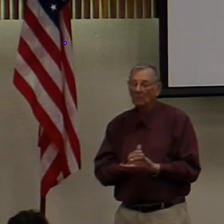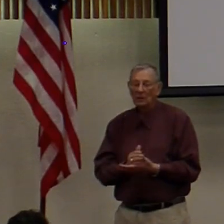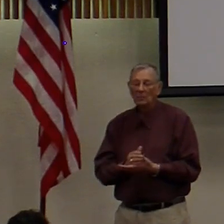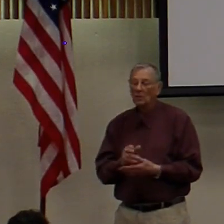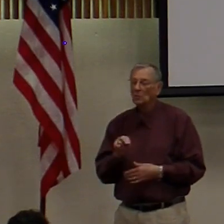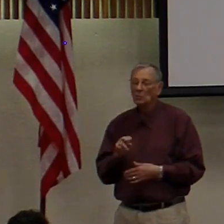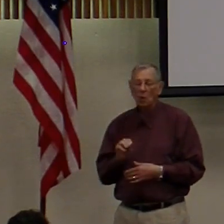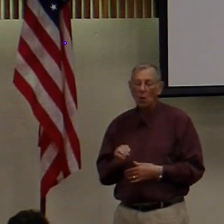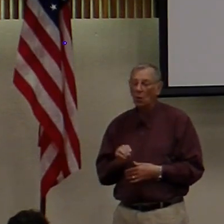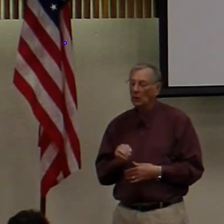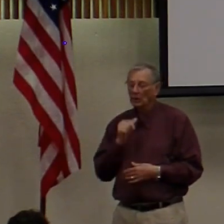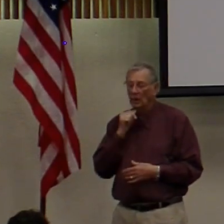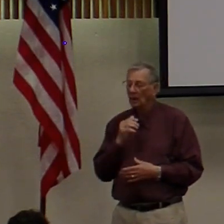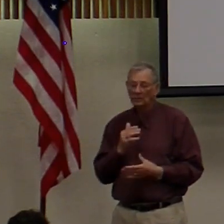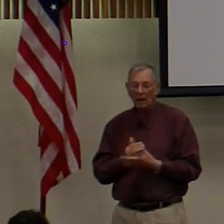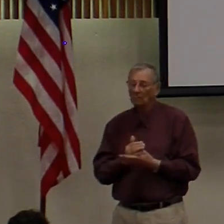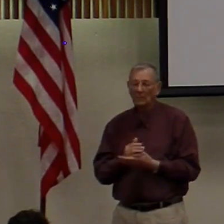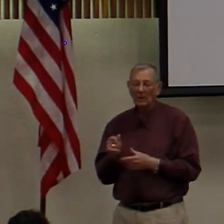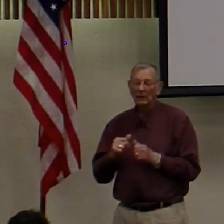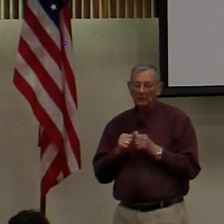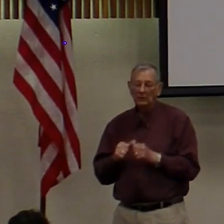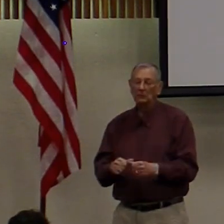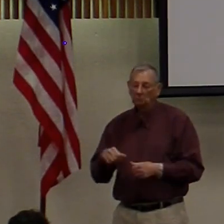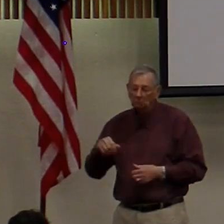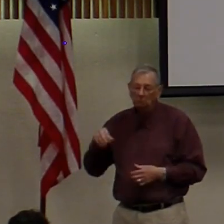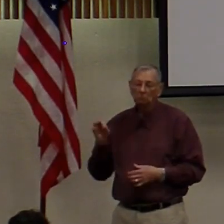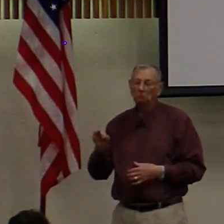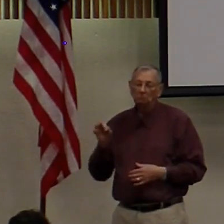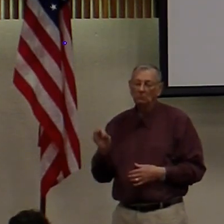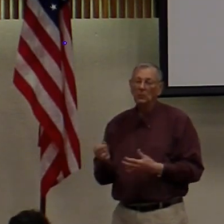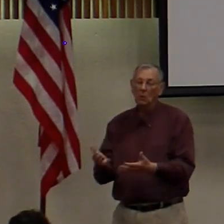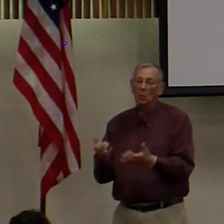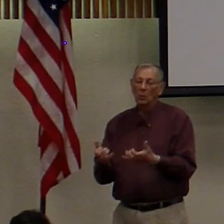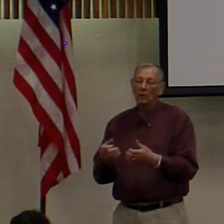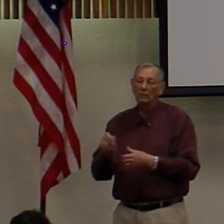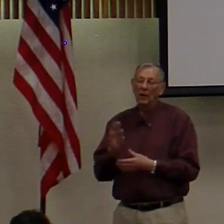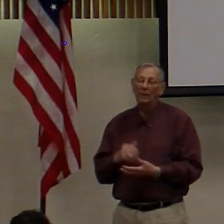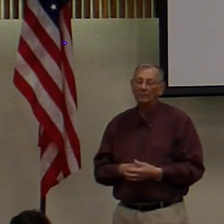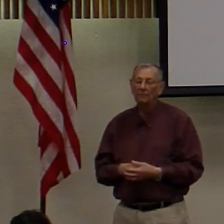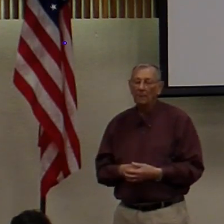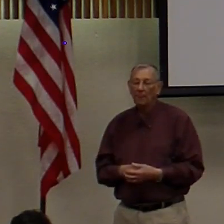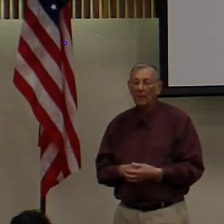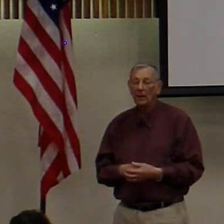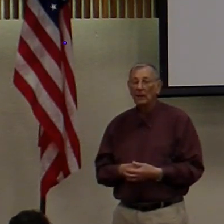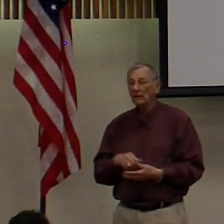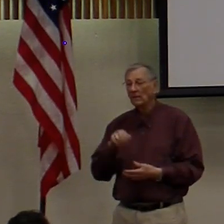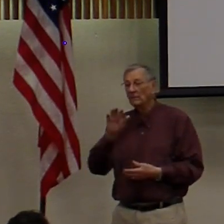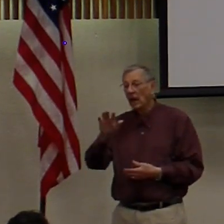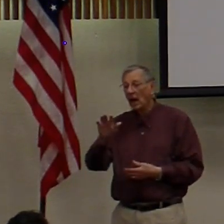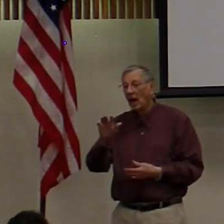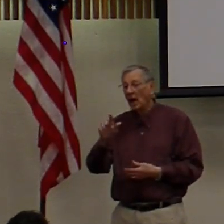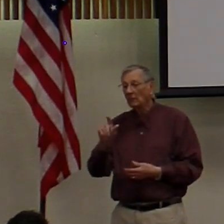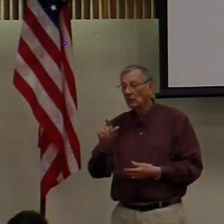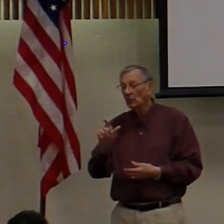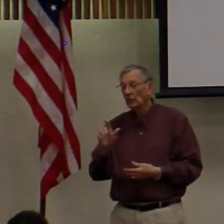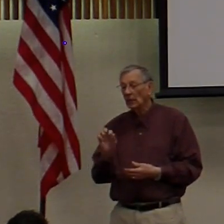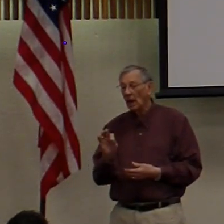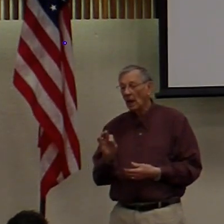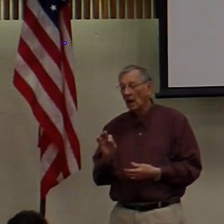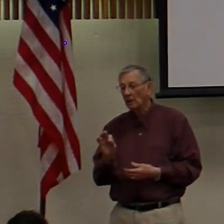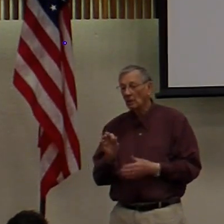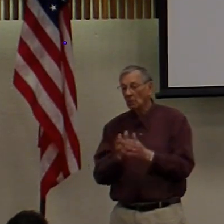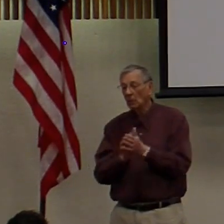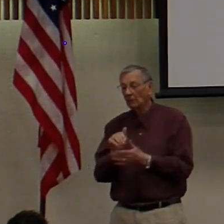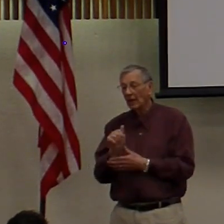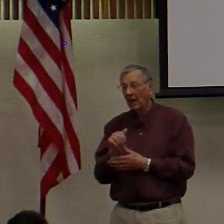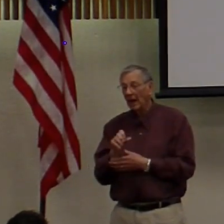No, it didn't. They continued to do the will of God. And over in 5 and verse 29 of the book